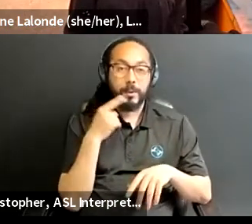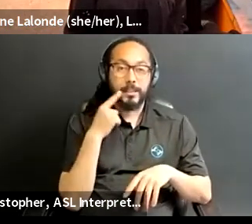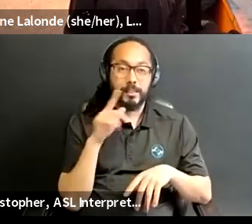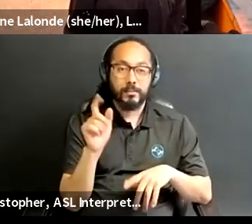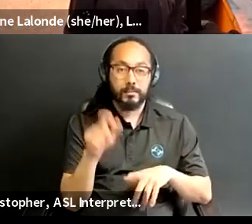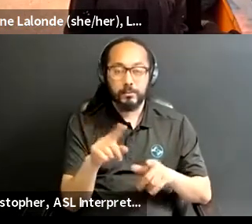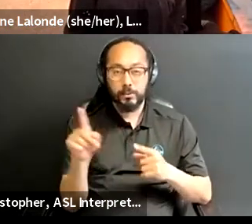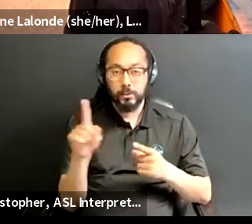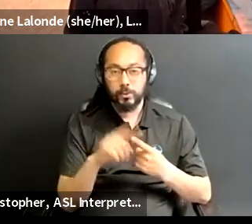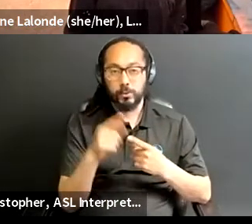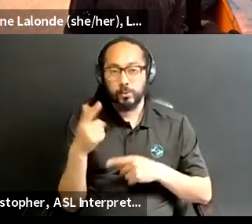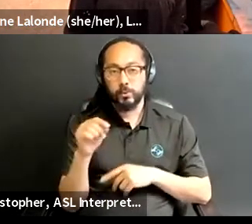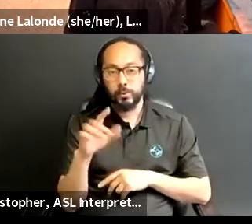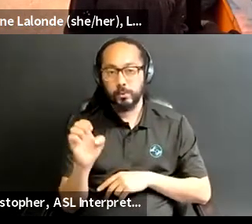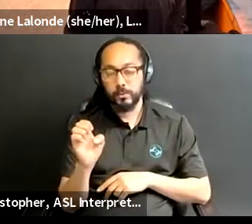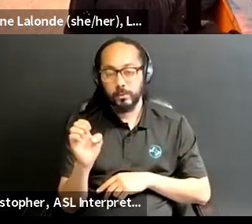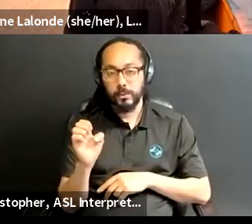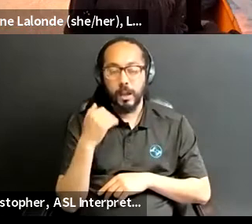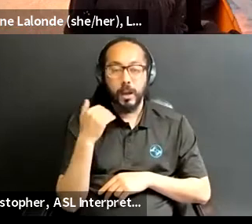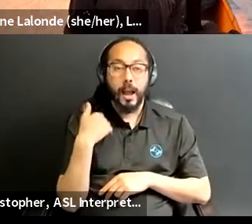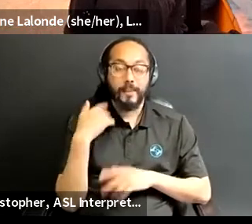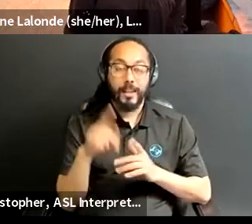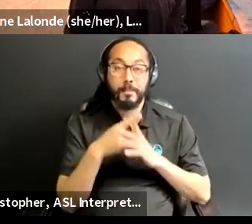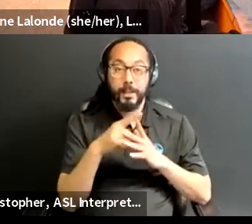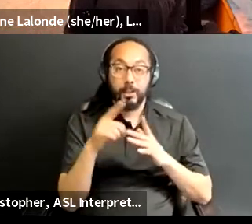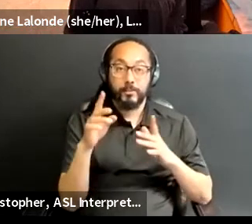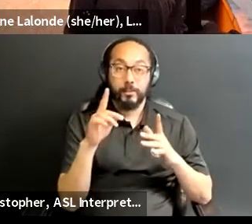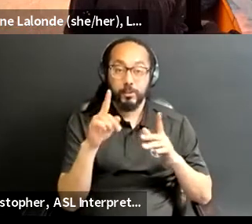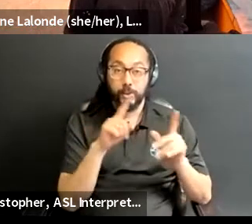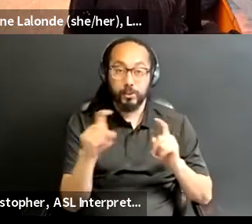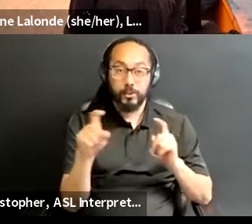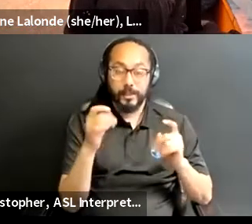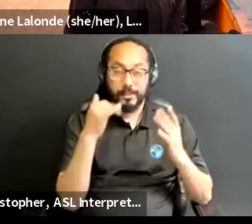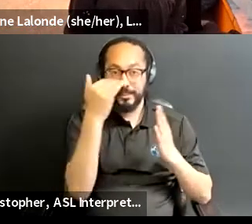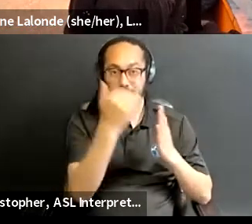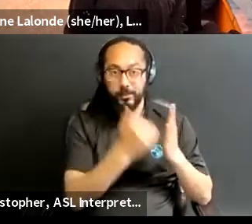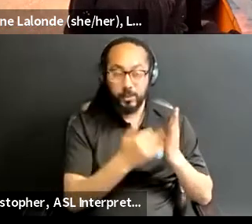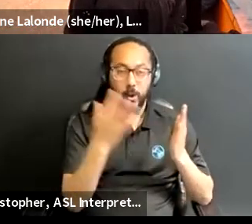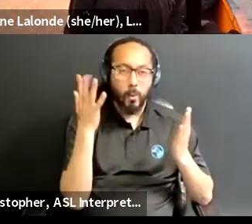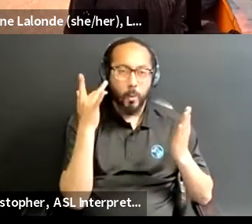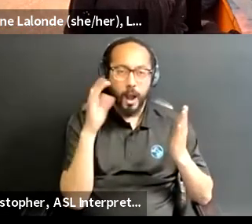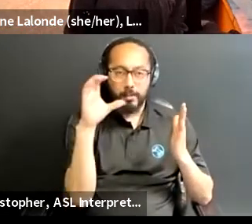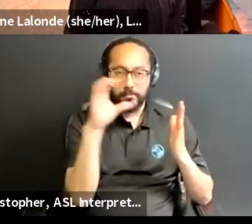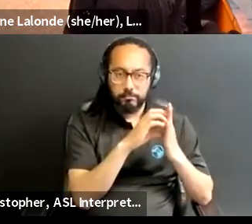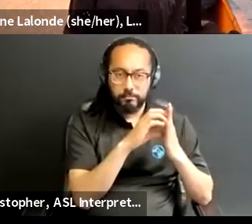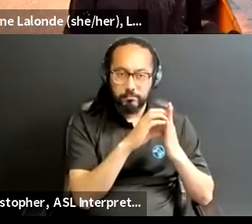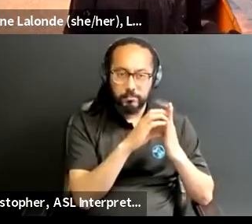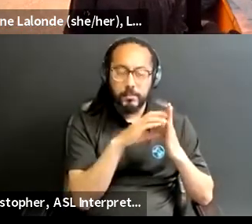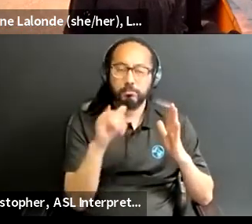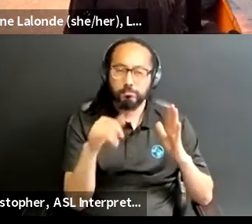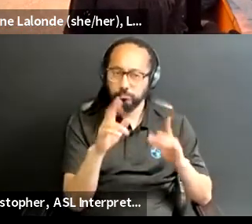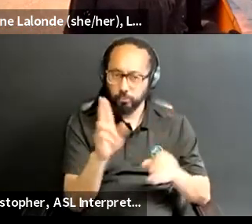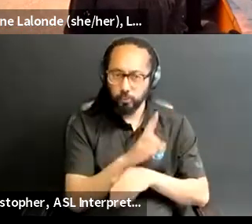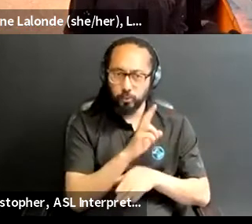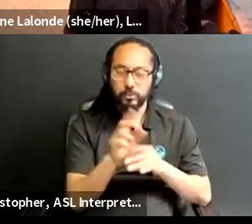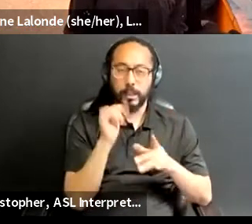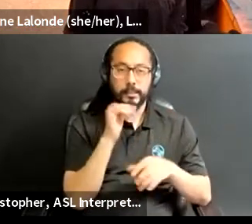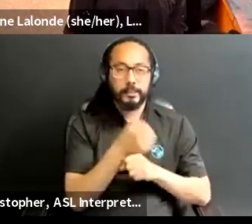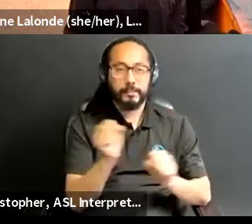longer explanation at the start of the survey, stating why we did that and encouraging people to rely on that as a